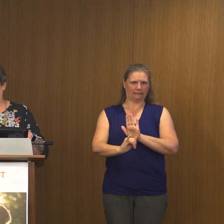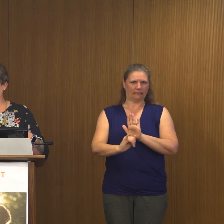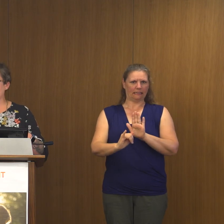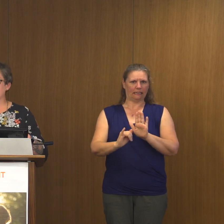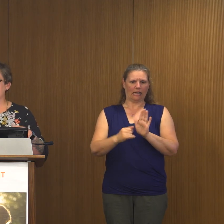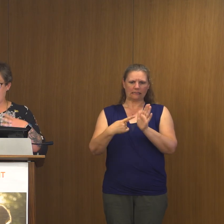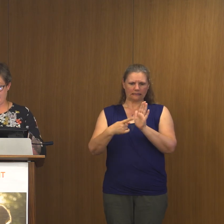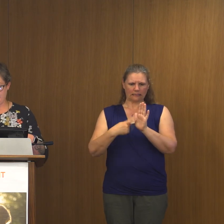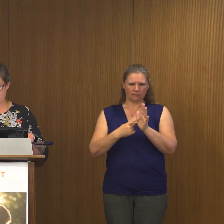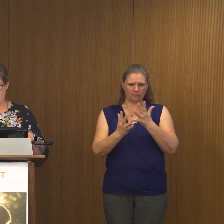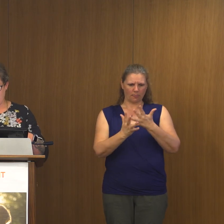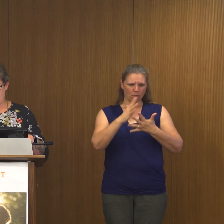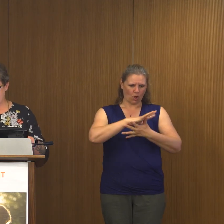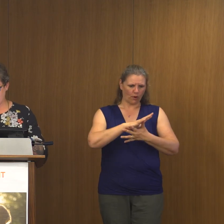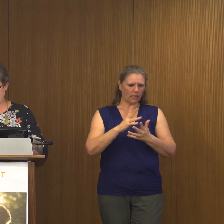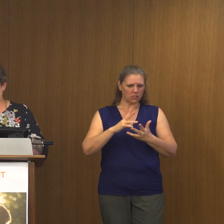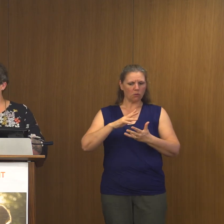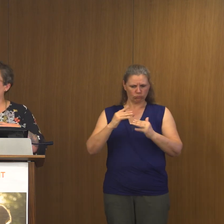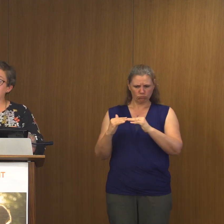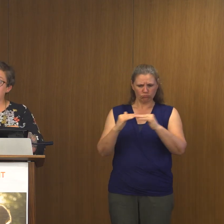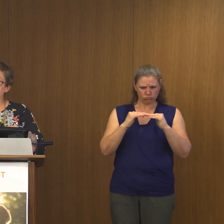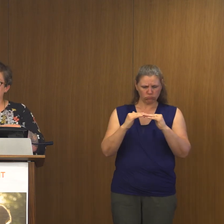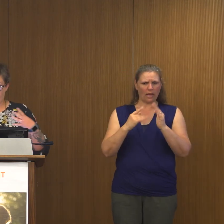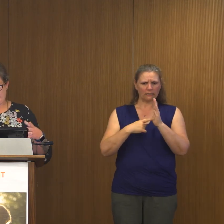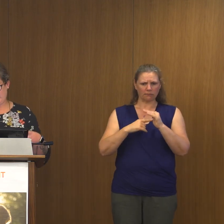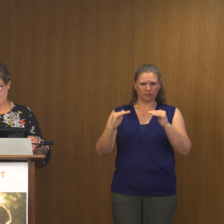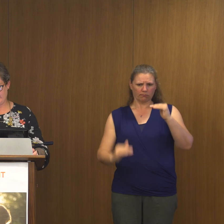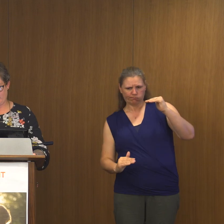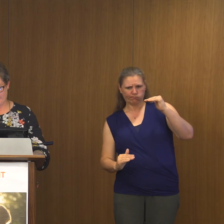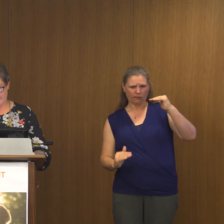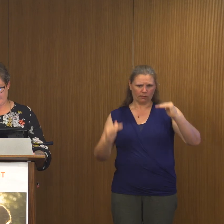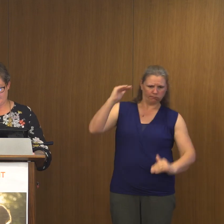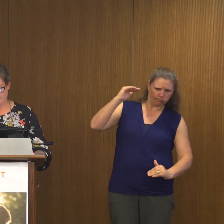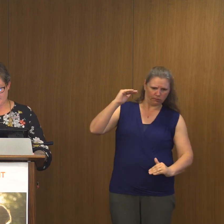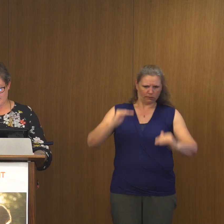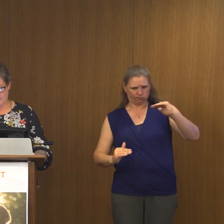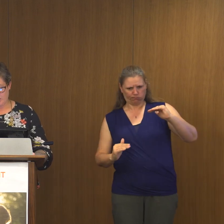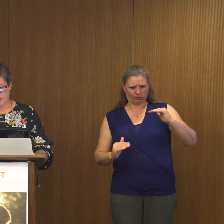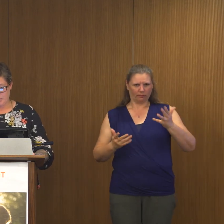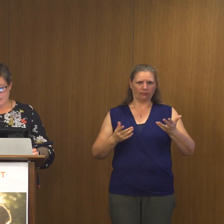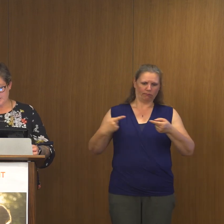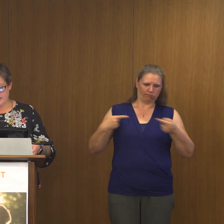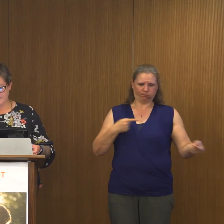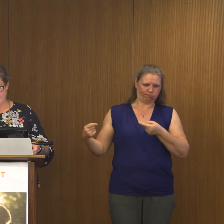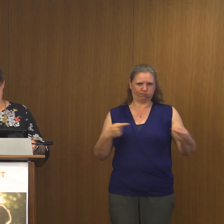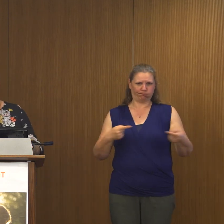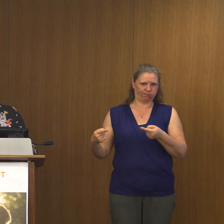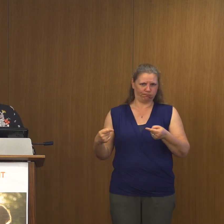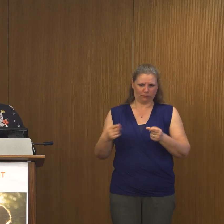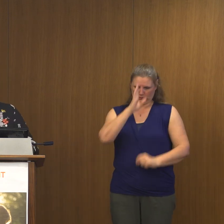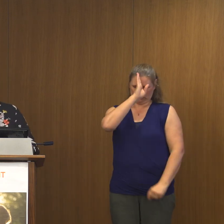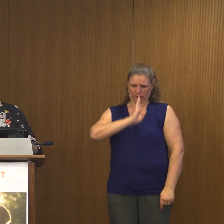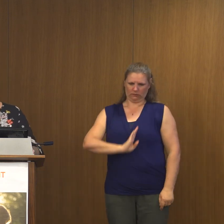that at times works in tandem, and sometimes works with one side taking priority over the other. Both sides of this